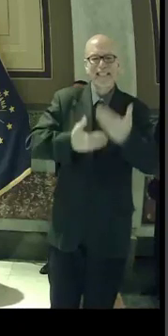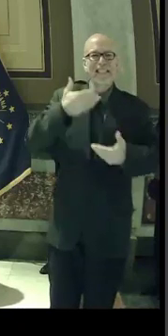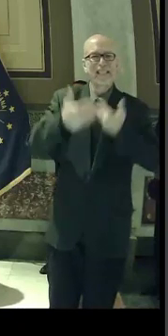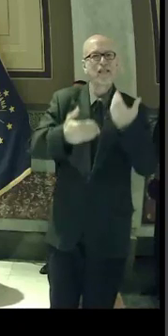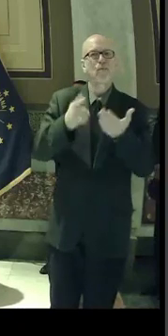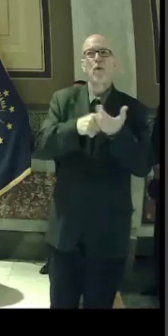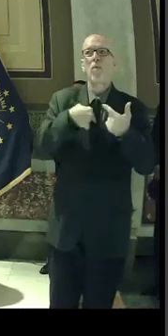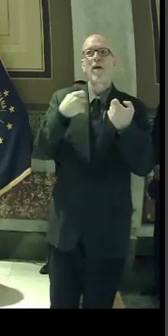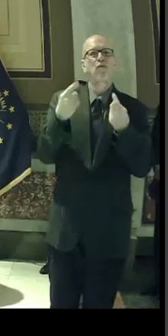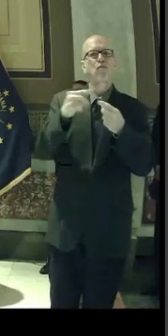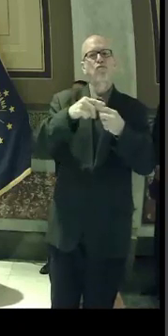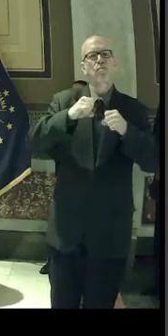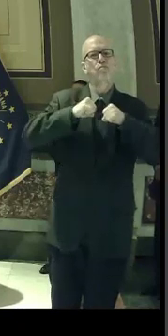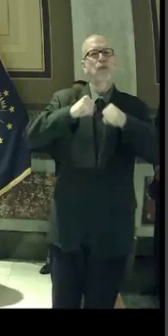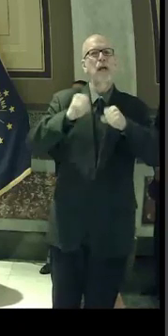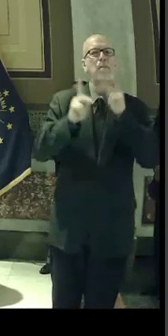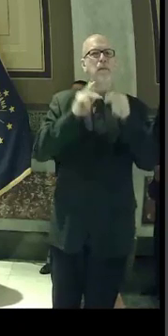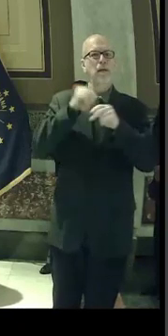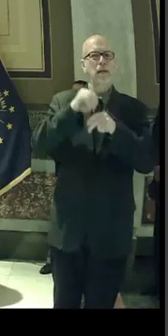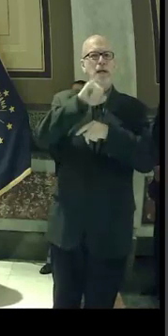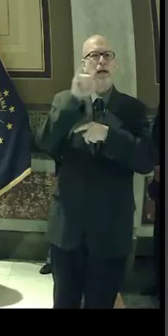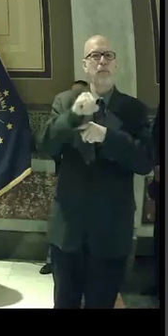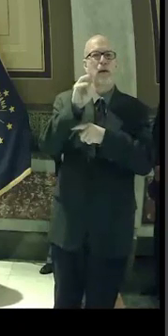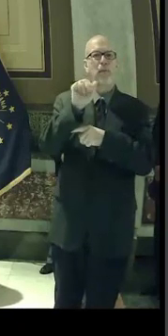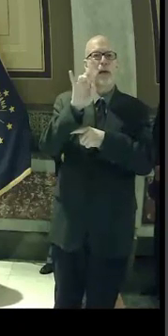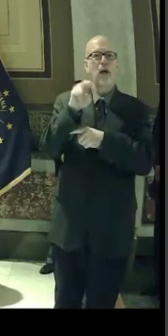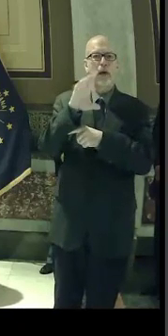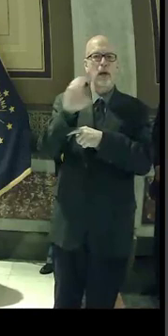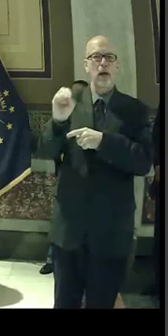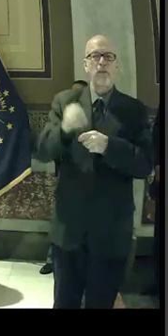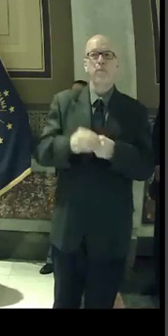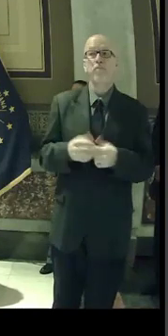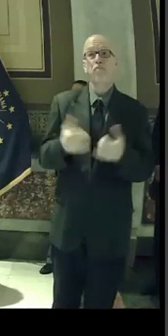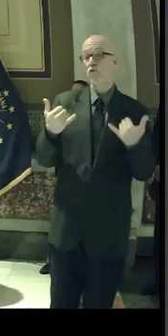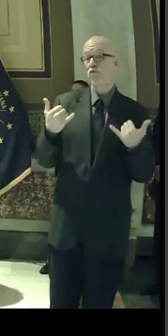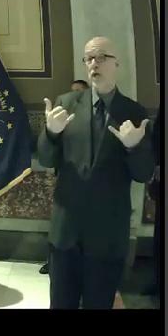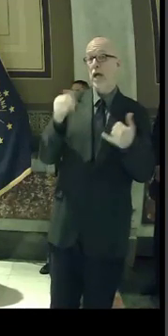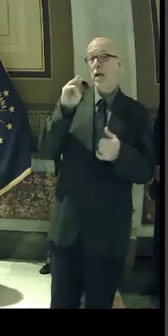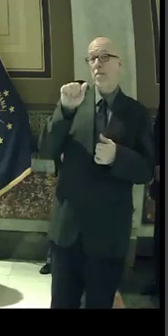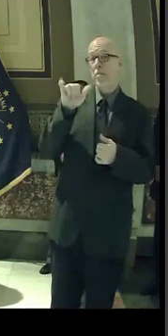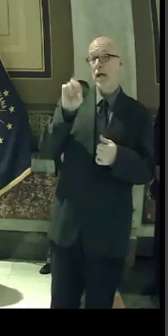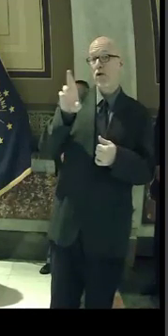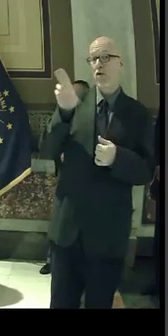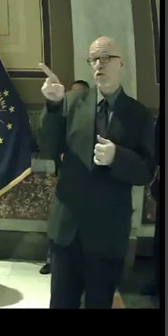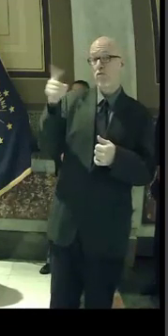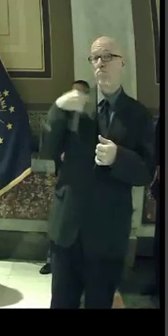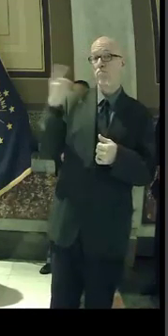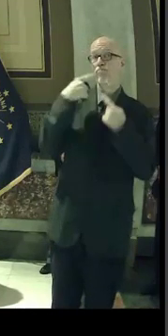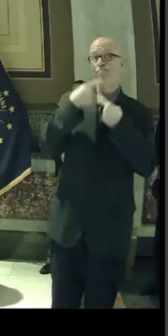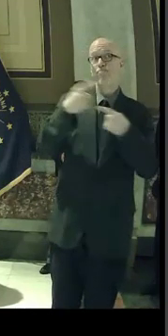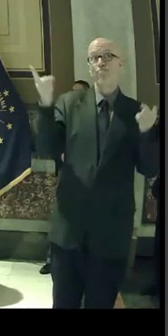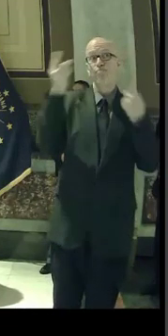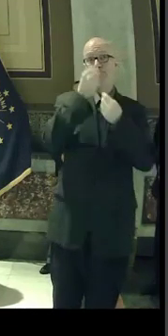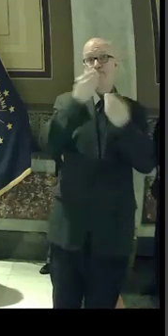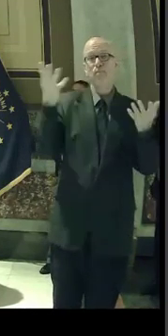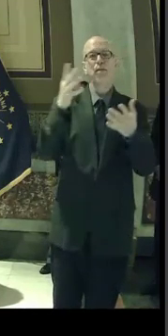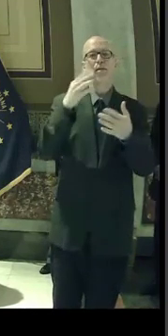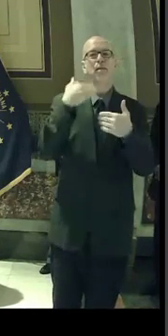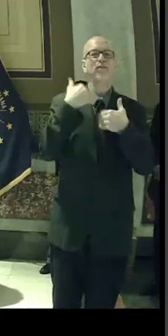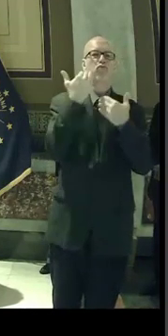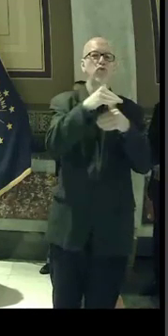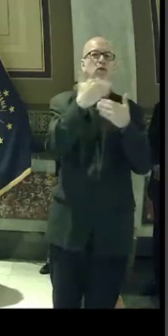needed to protect the citizens of Marion County. Today, the mayor and I announced restrictions for the